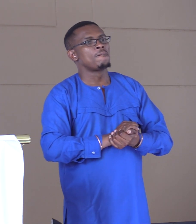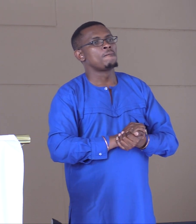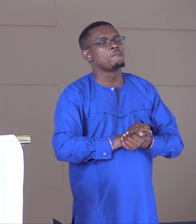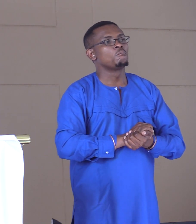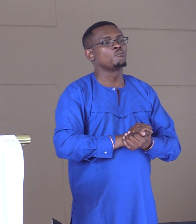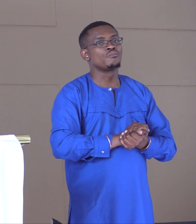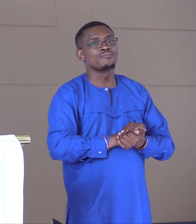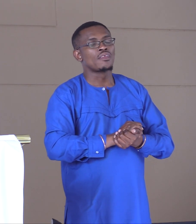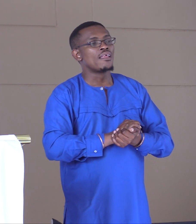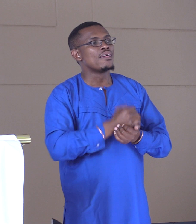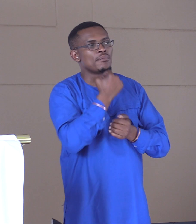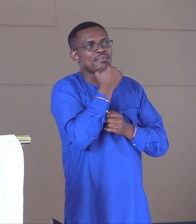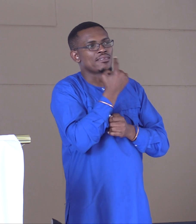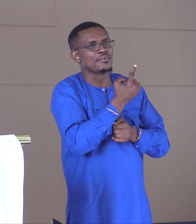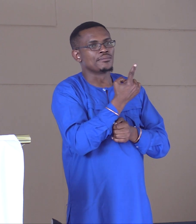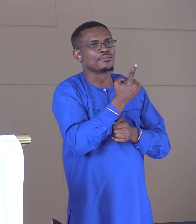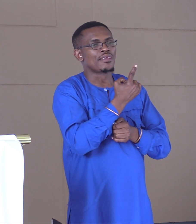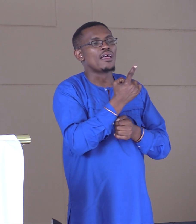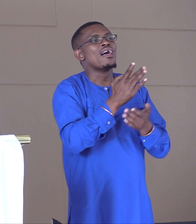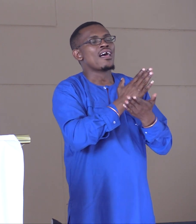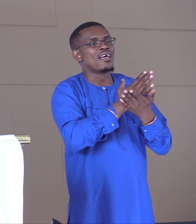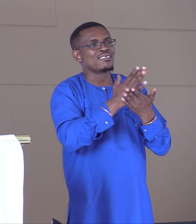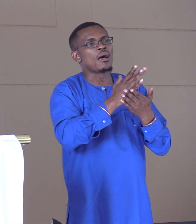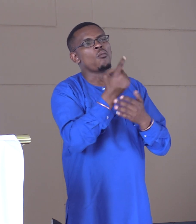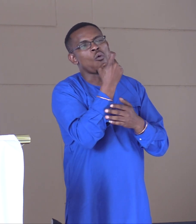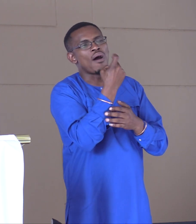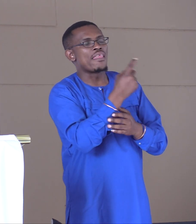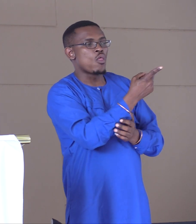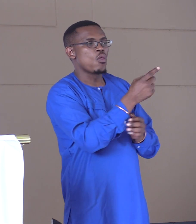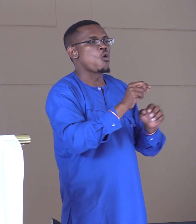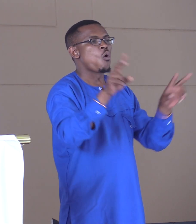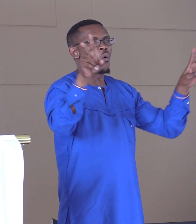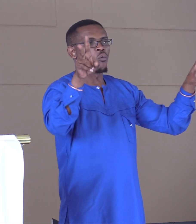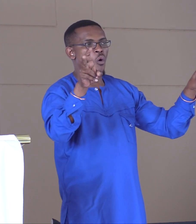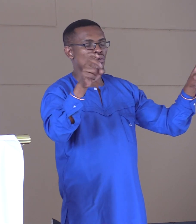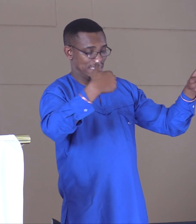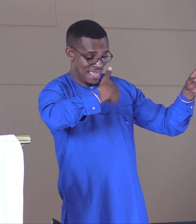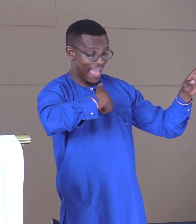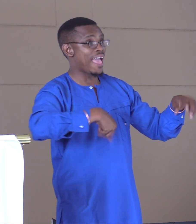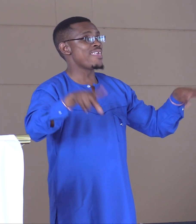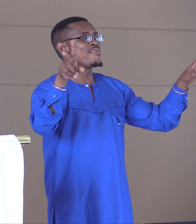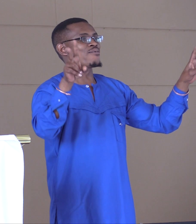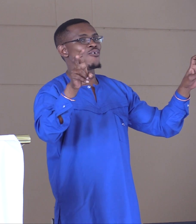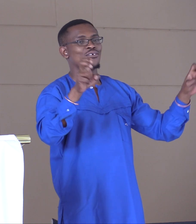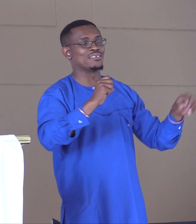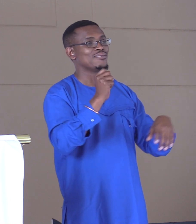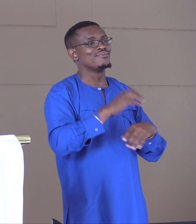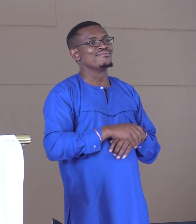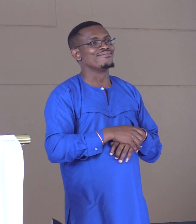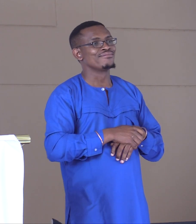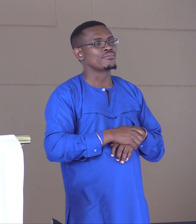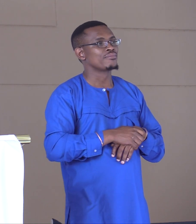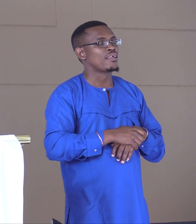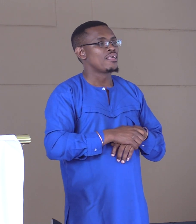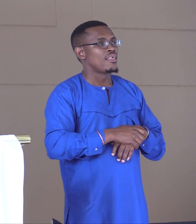And many people were saying, someone could, Mamang could, and then I could, I'm Helen Sishibedi.